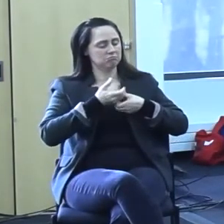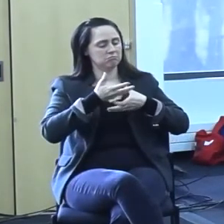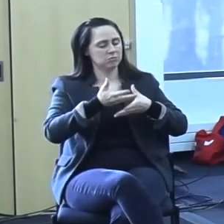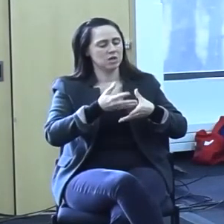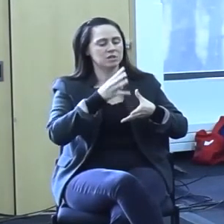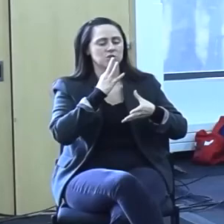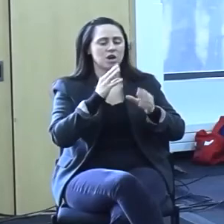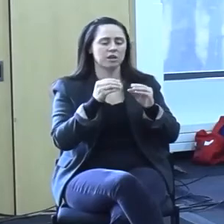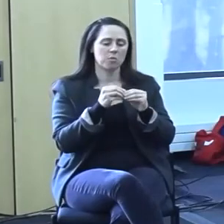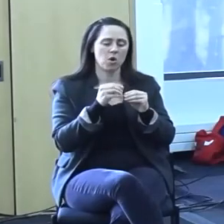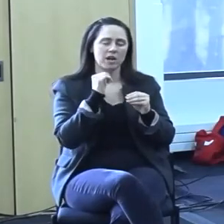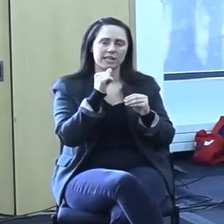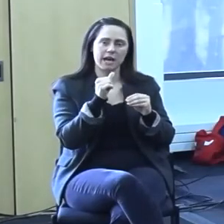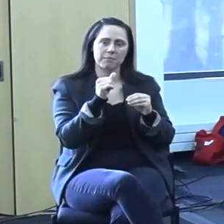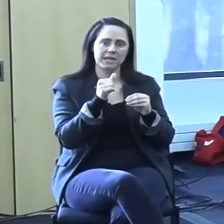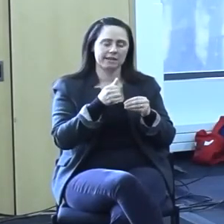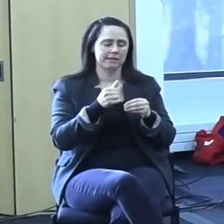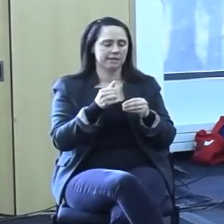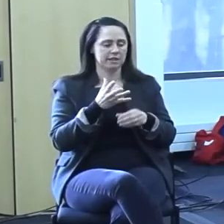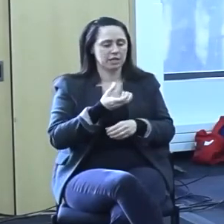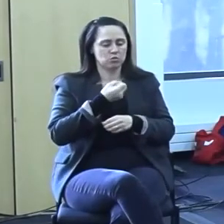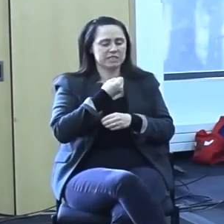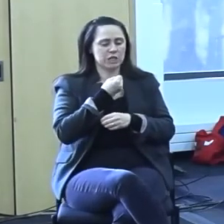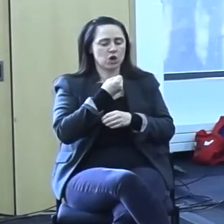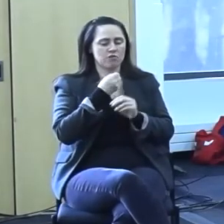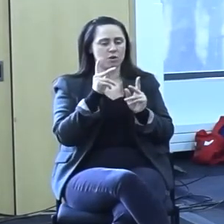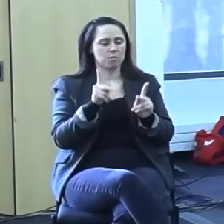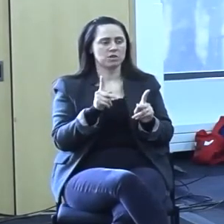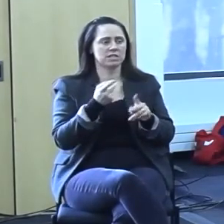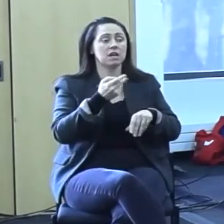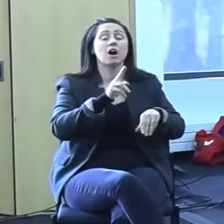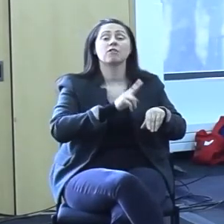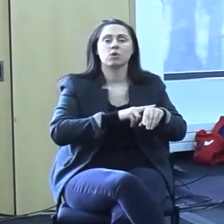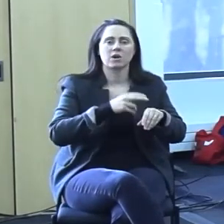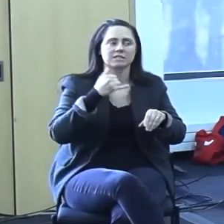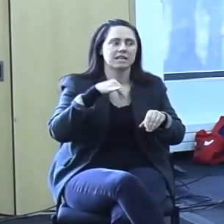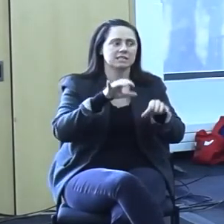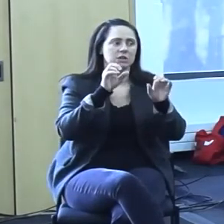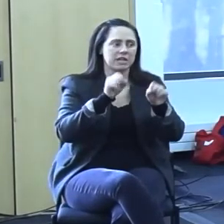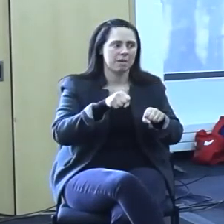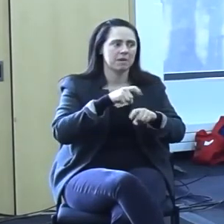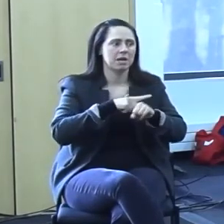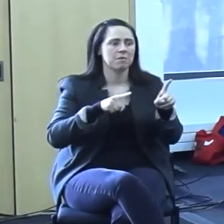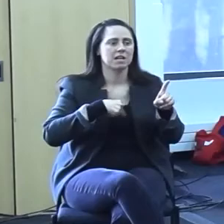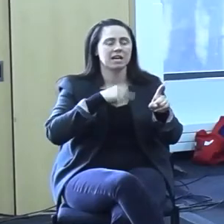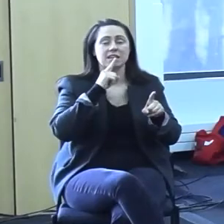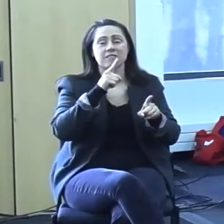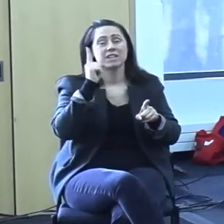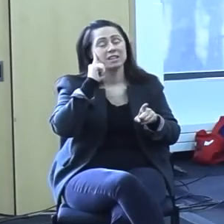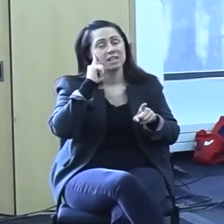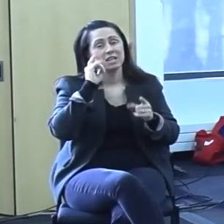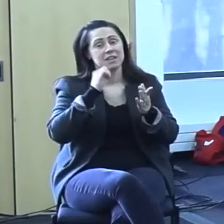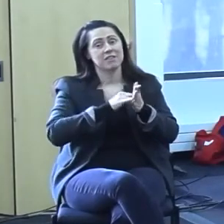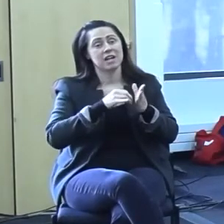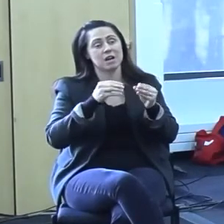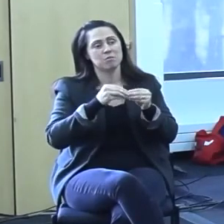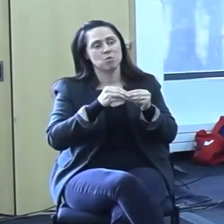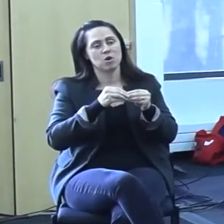talking more, not being this reserved person. I mean, of course, I still can be, but I definitely think that I am